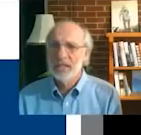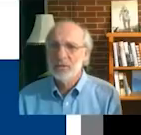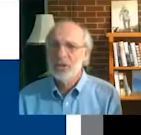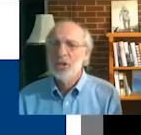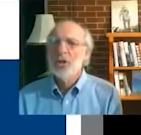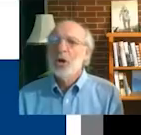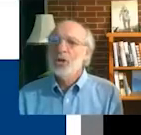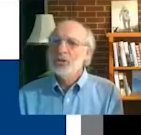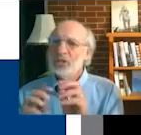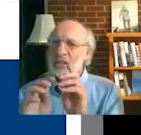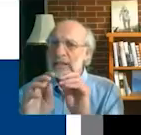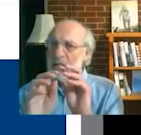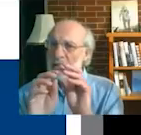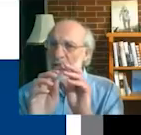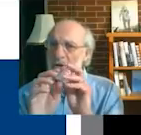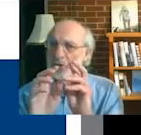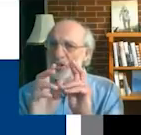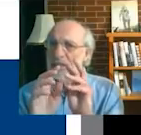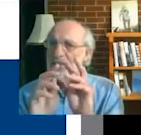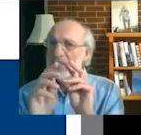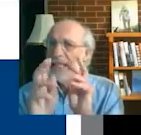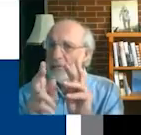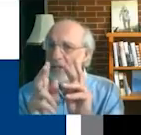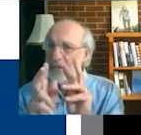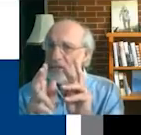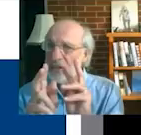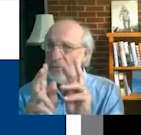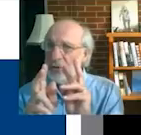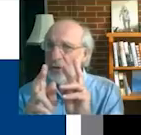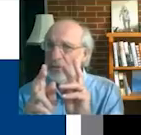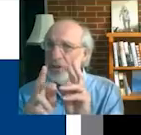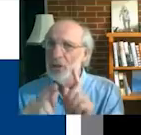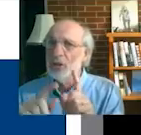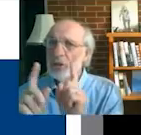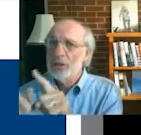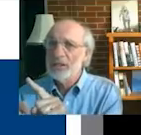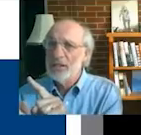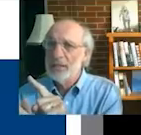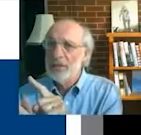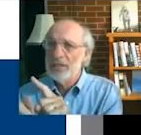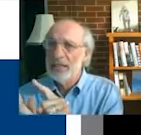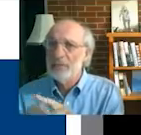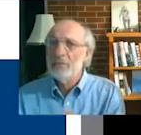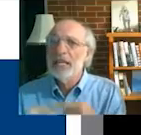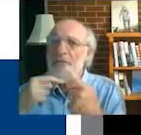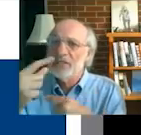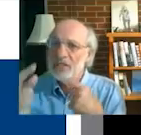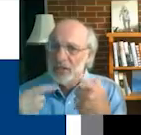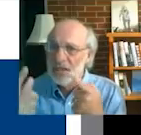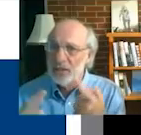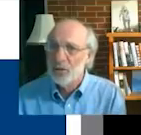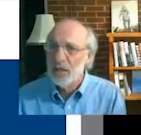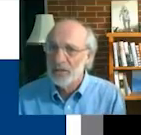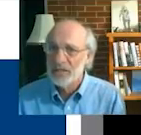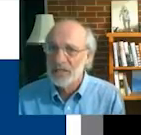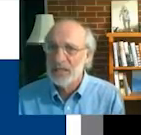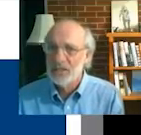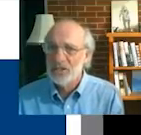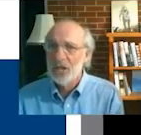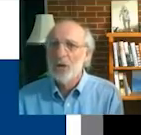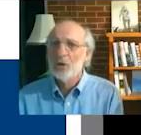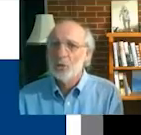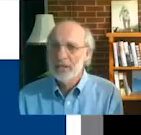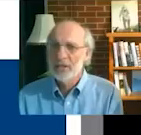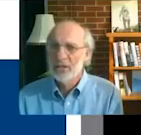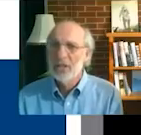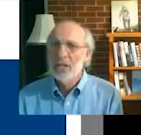sign language. Although signs can be physically prompt, learning to imitate may facilitate acquiring